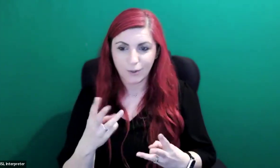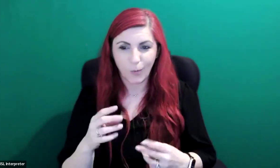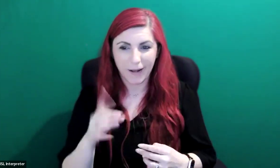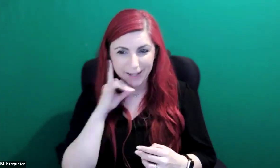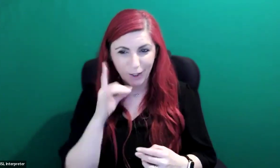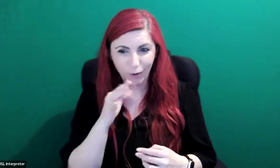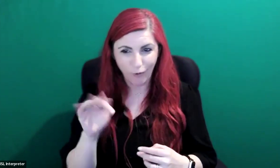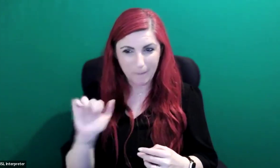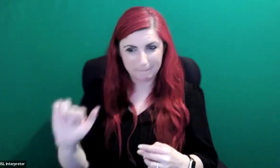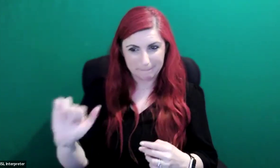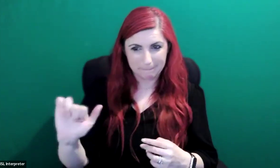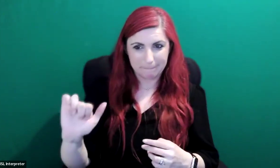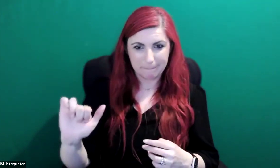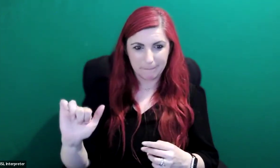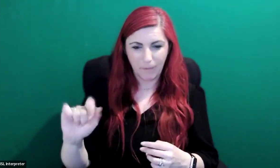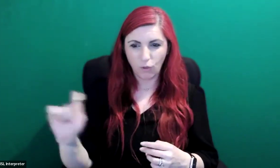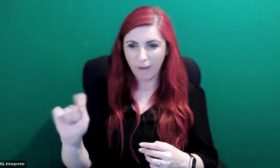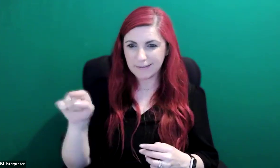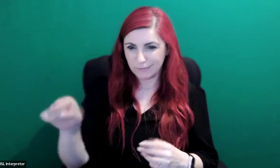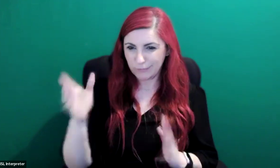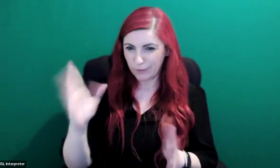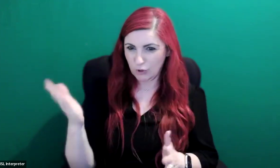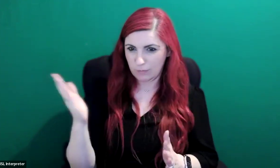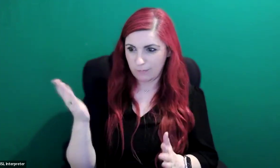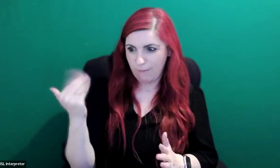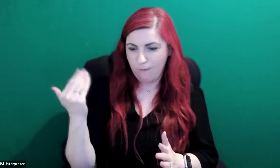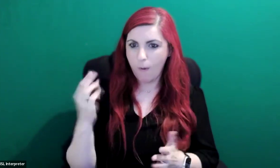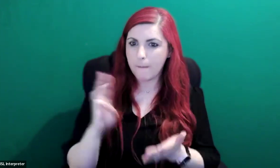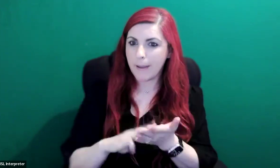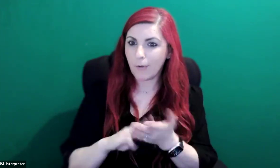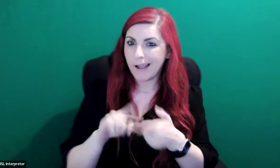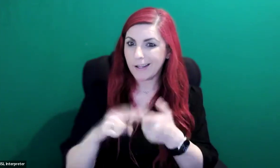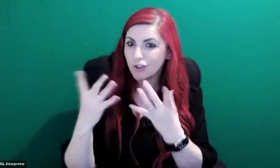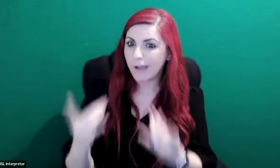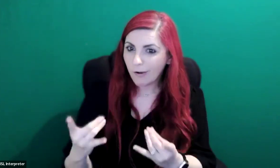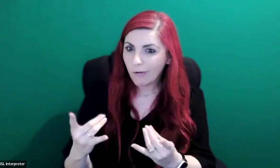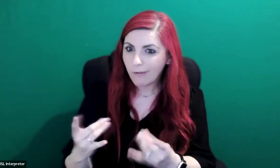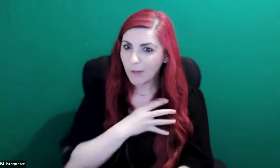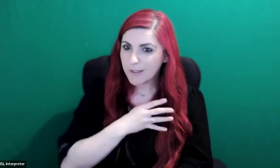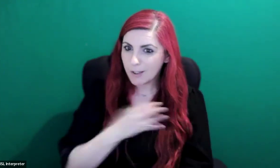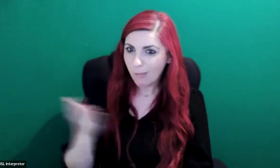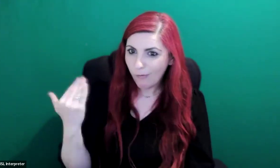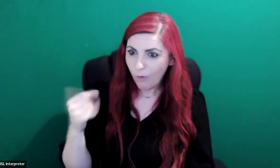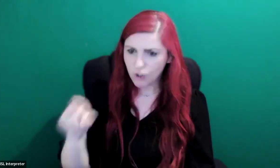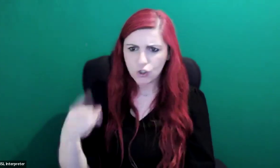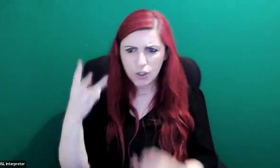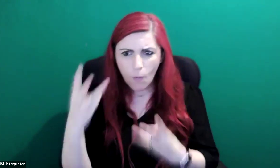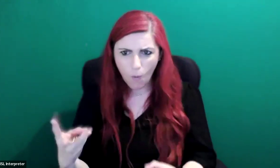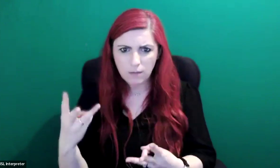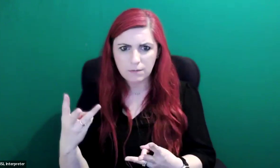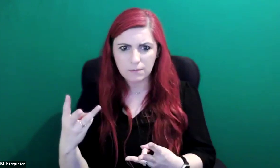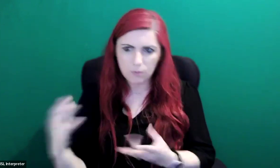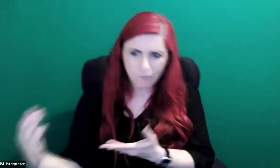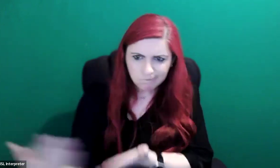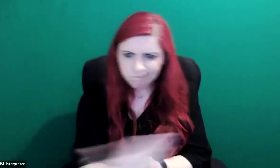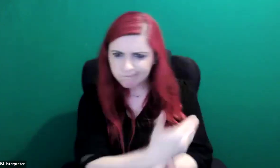Theresia Degener in her role, having formerly been a member and chair of the committee. The committee wants to be well informed when it writes